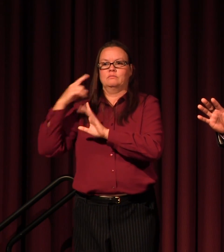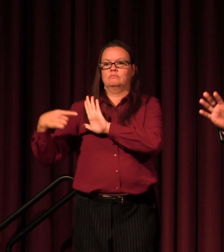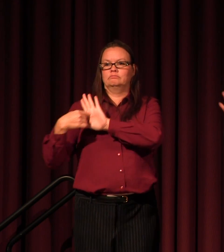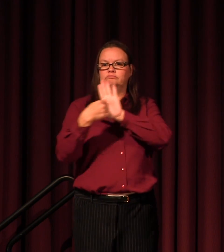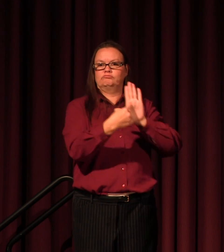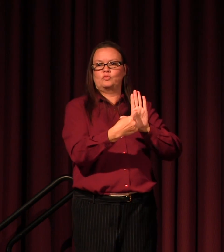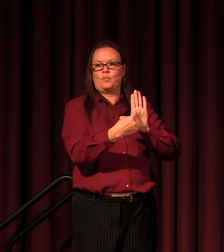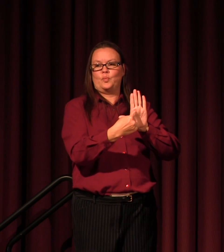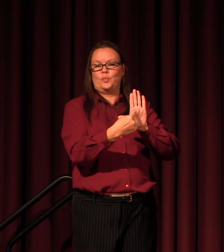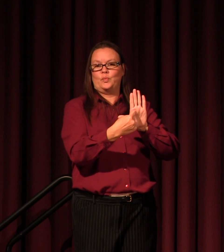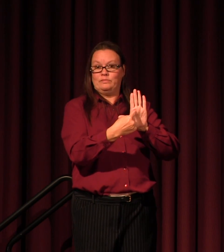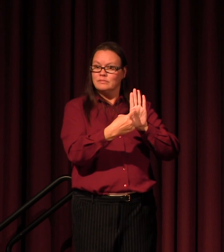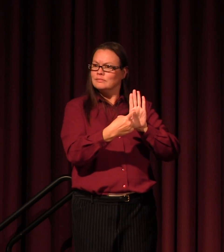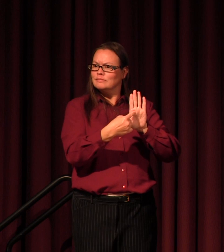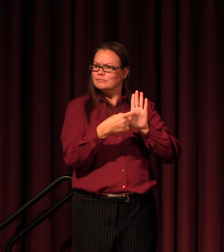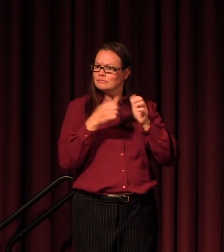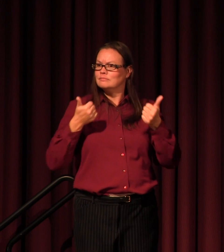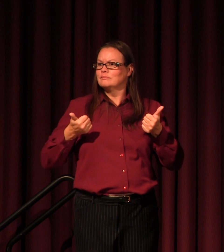We got this.